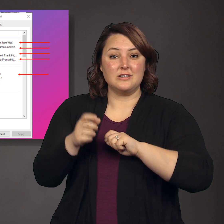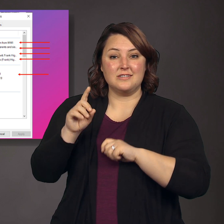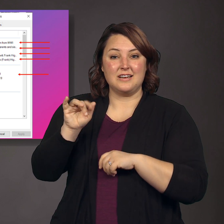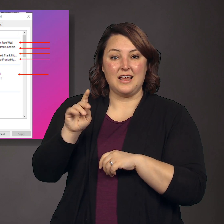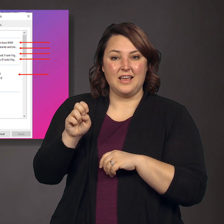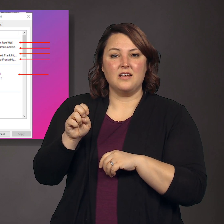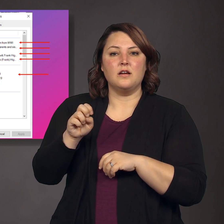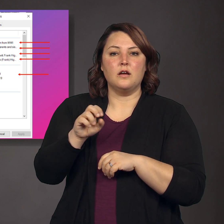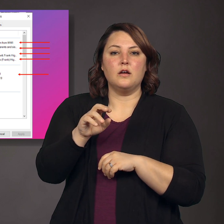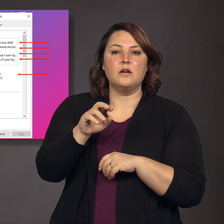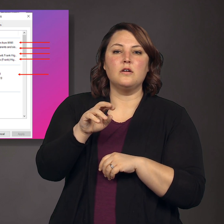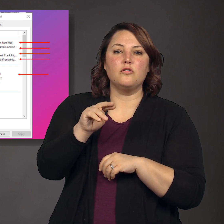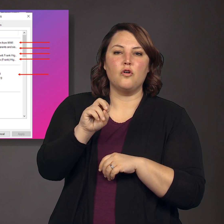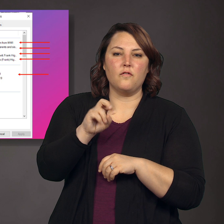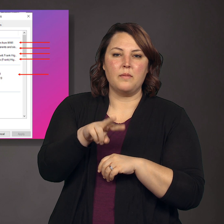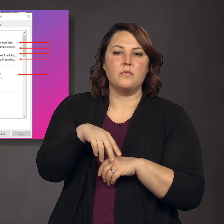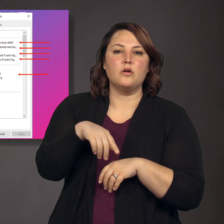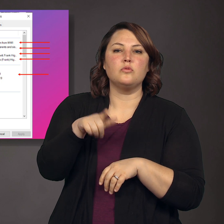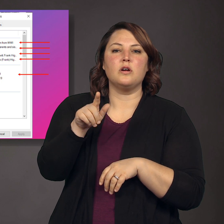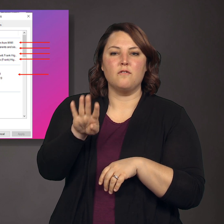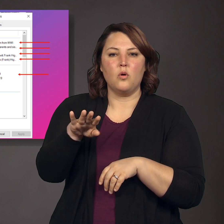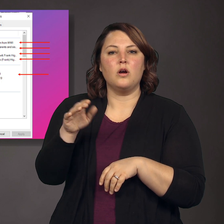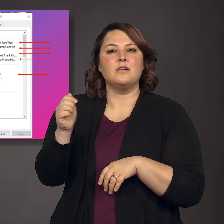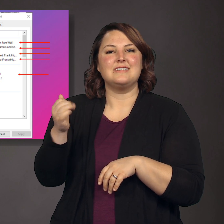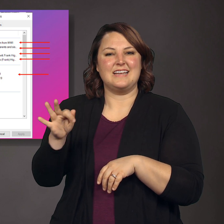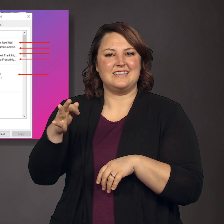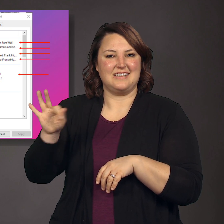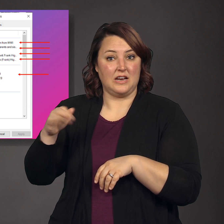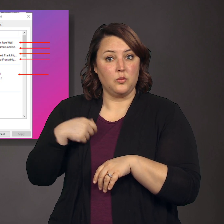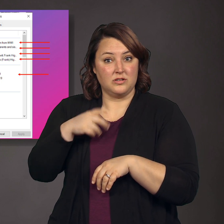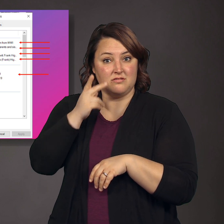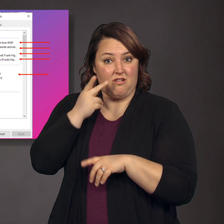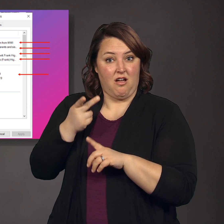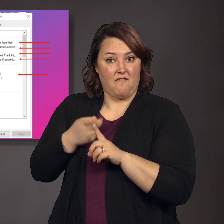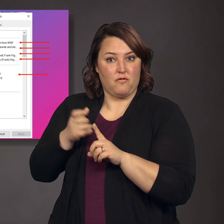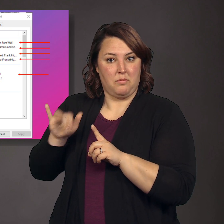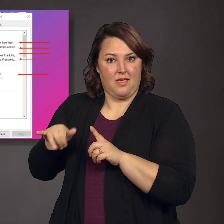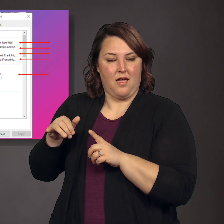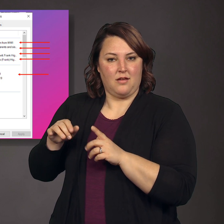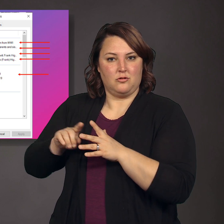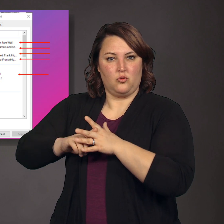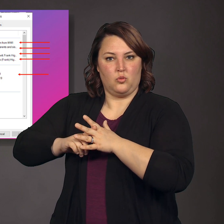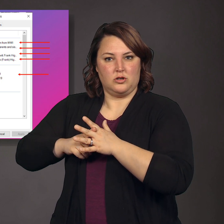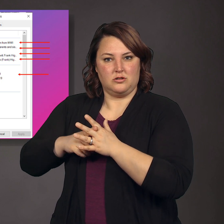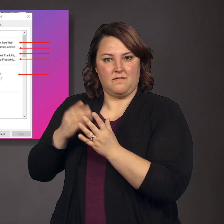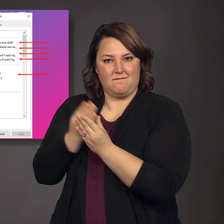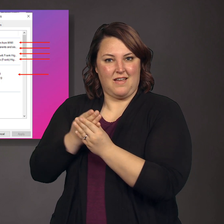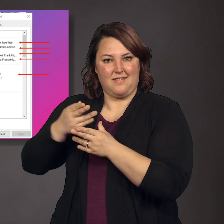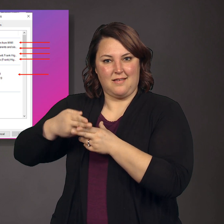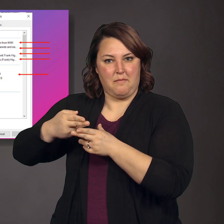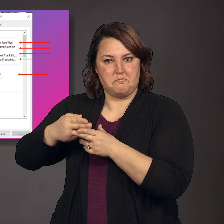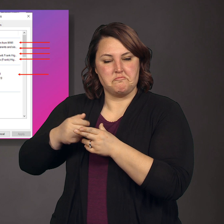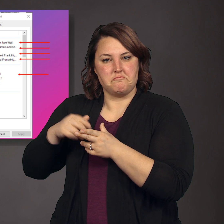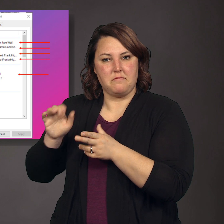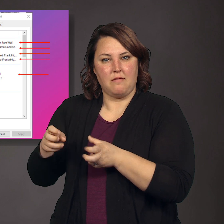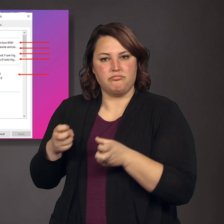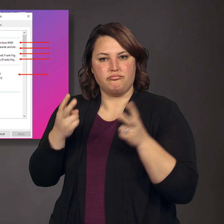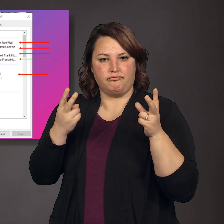November 1919, which is what we saw from the original entry in the caption in the